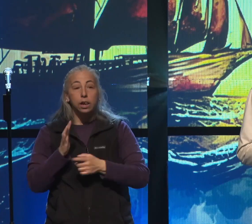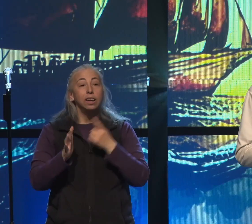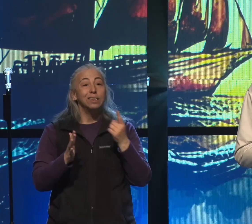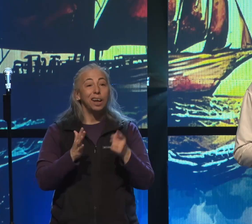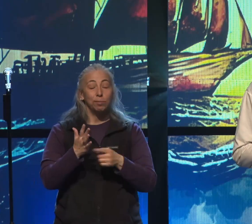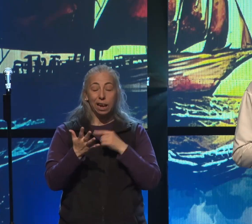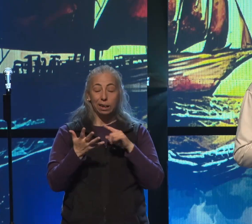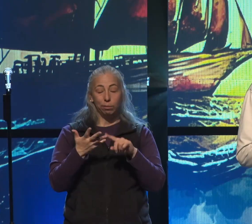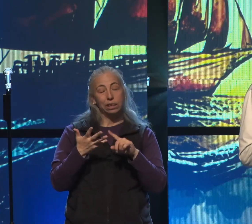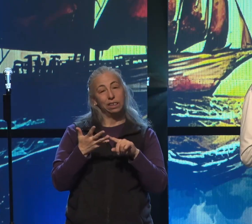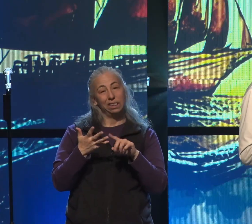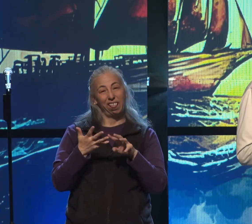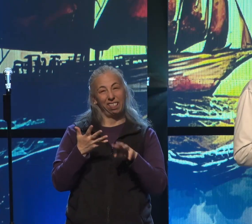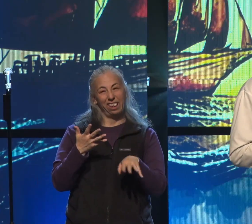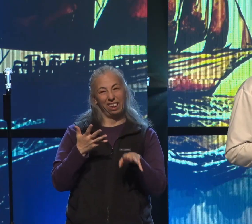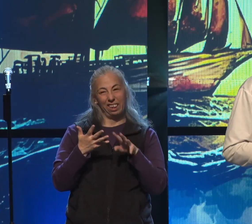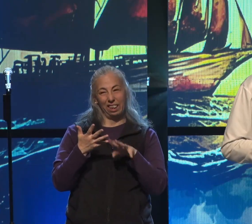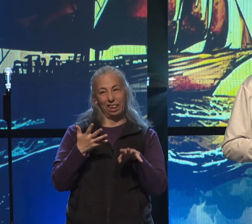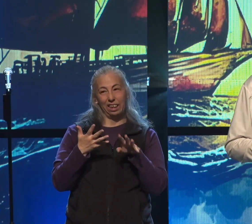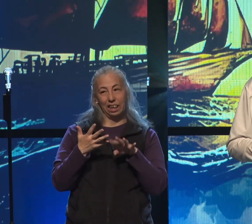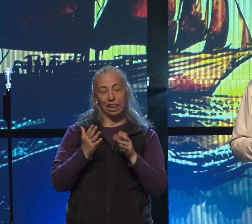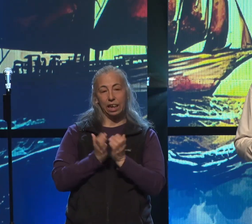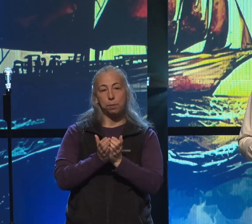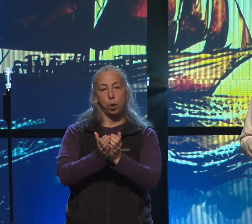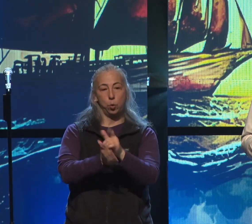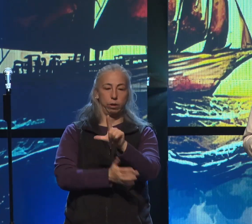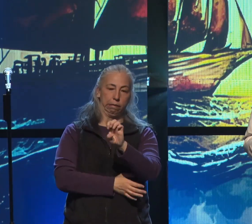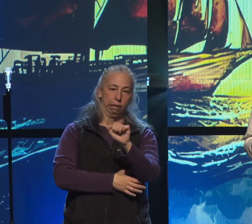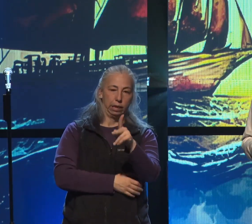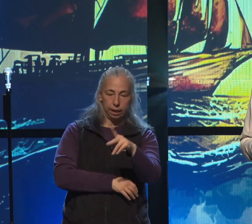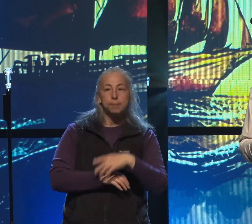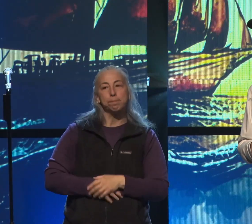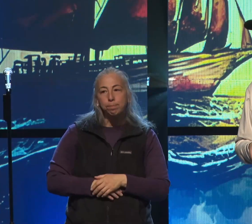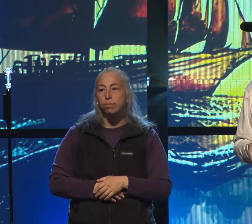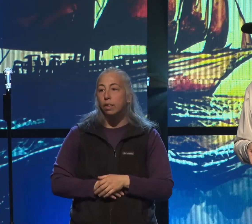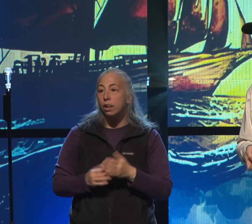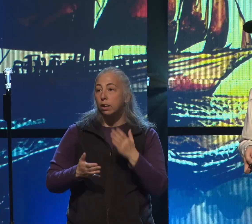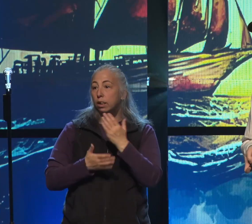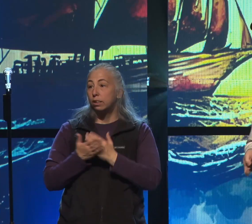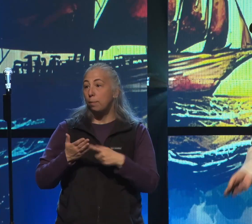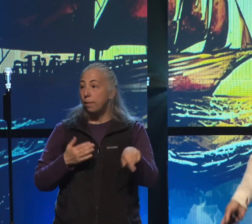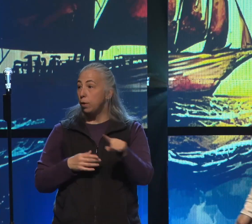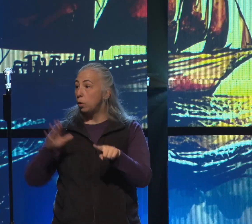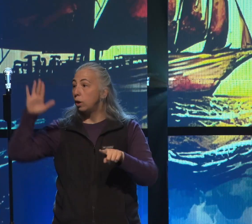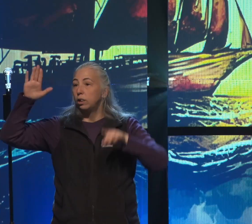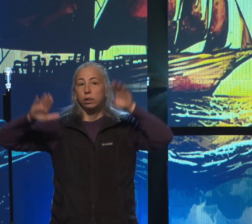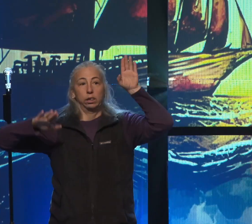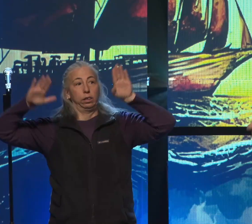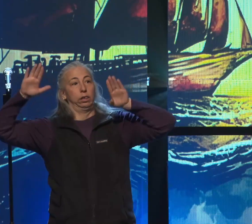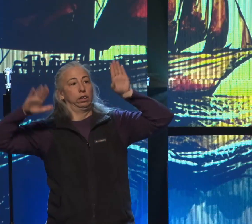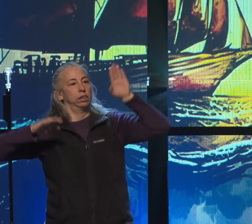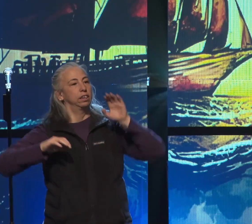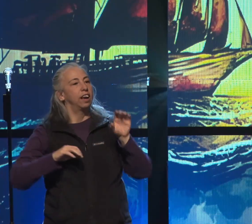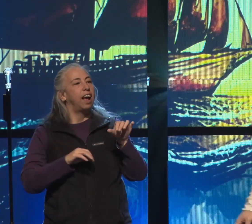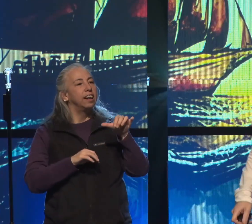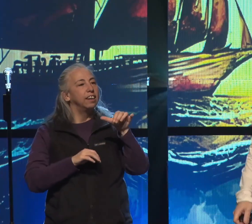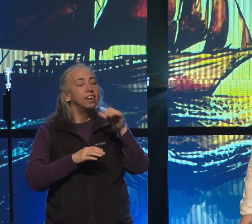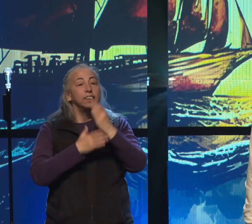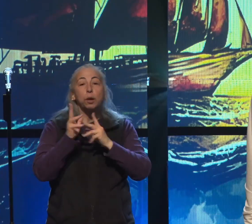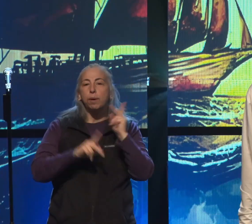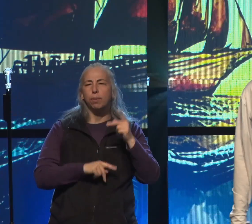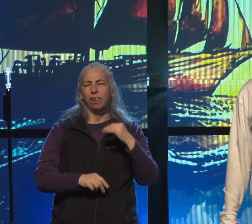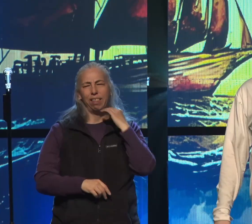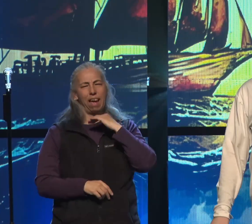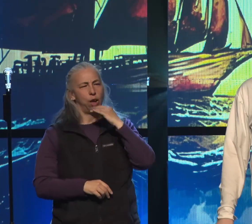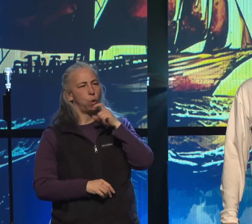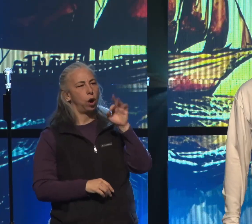y'all ever had a leak in your boat, right? Yeah, okay. Some of you are just not into raising your hand in church or are absolute liars,